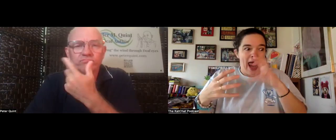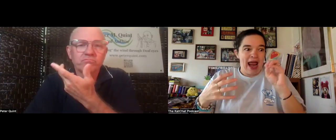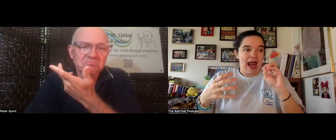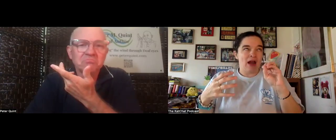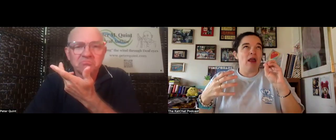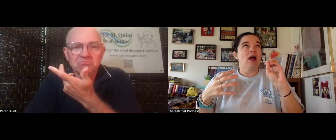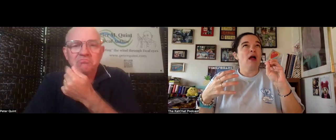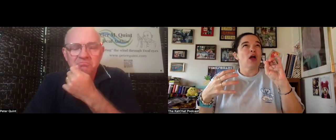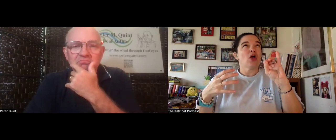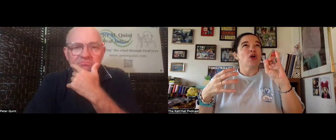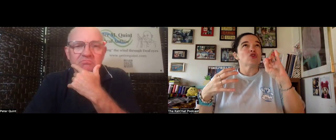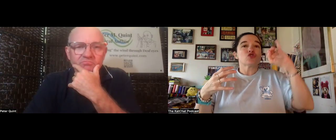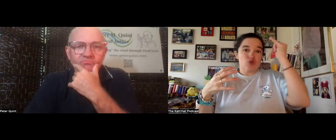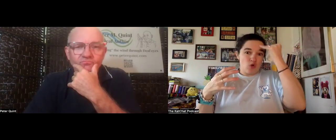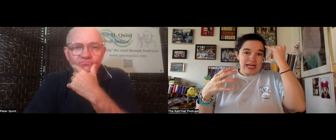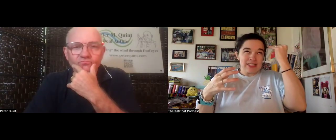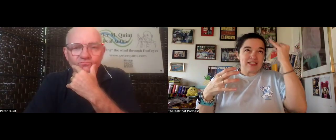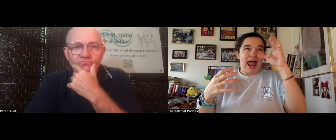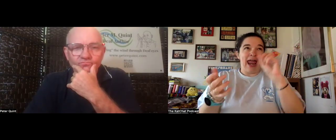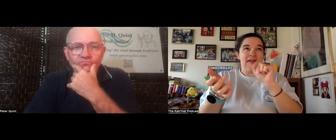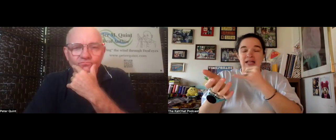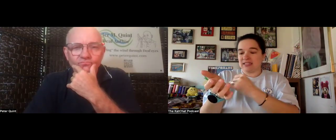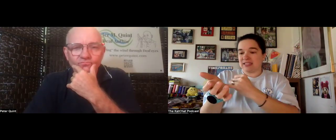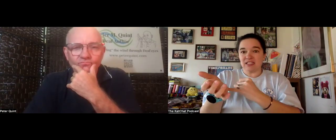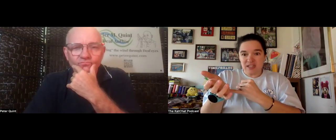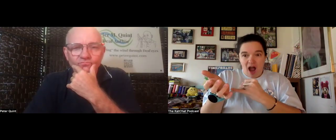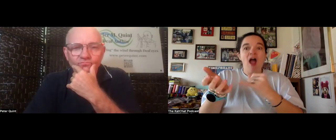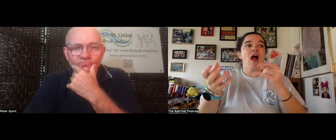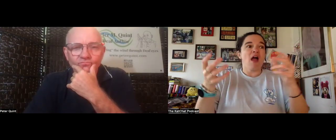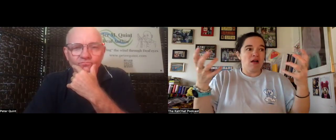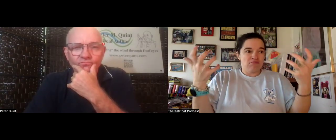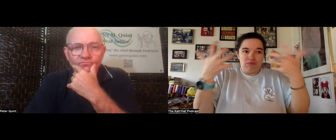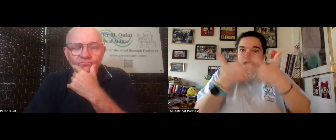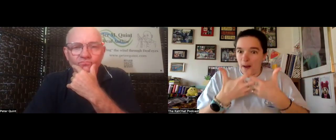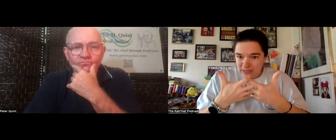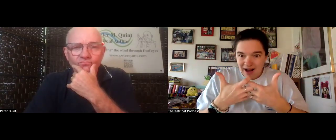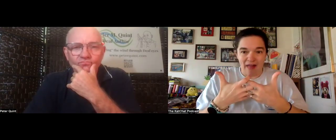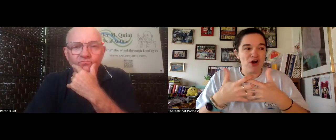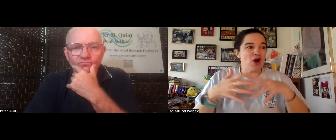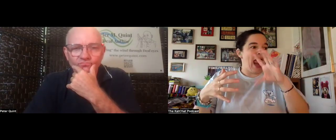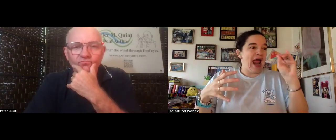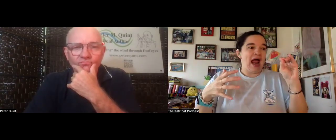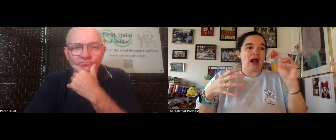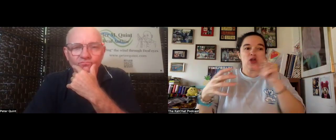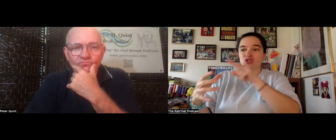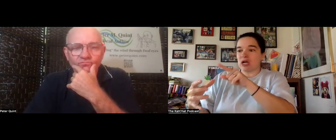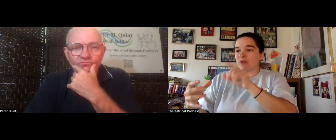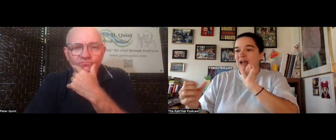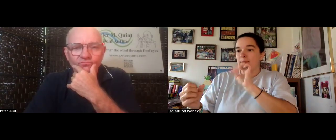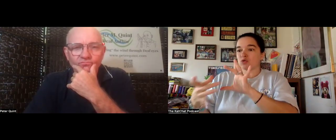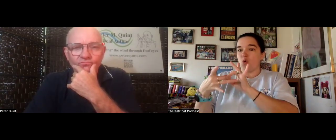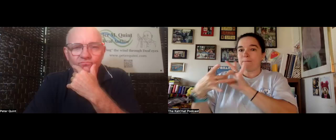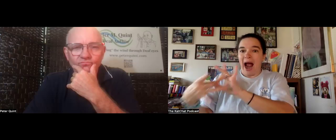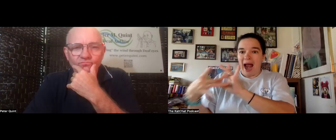merging, and Juliet and Sitka come together, and she